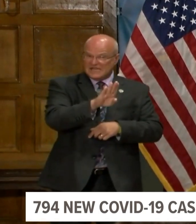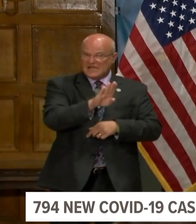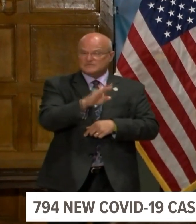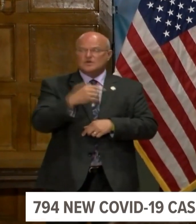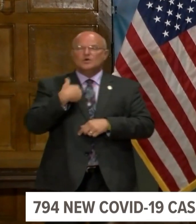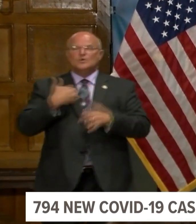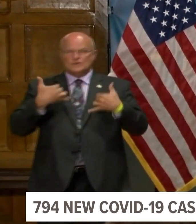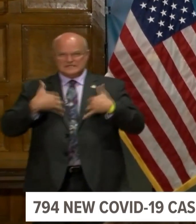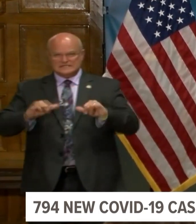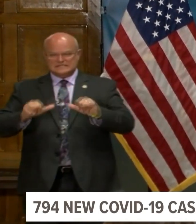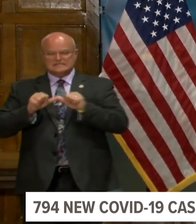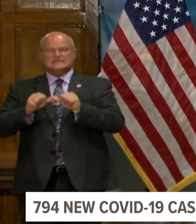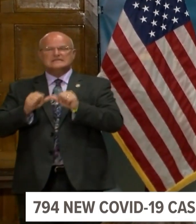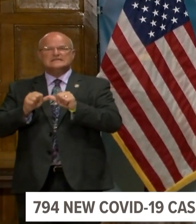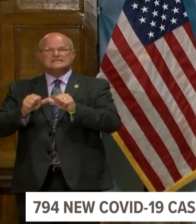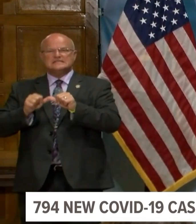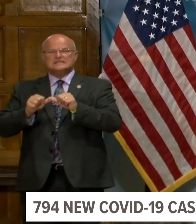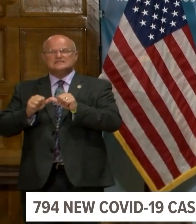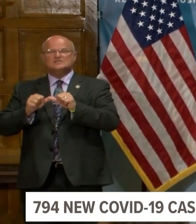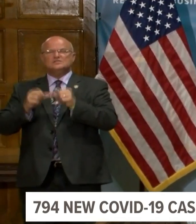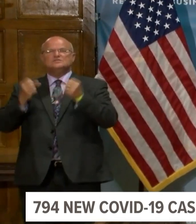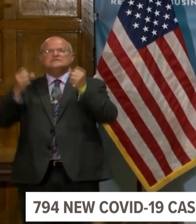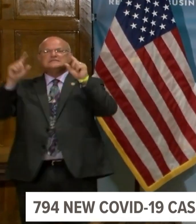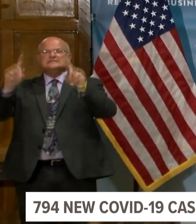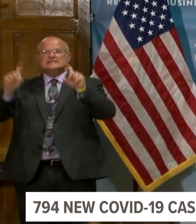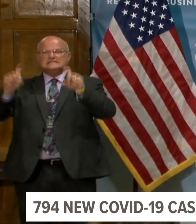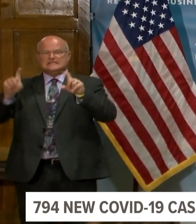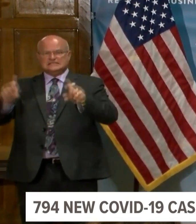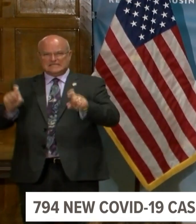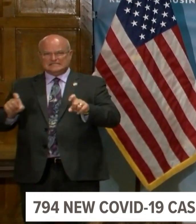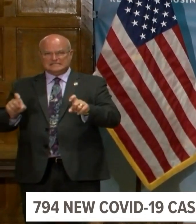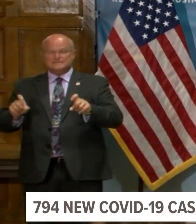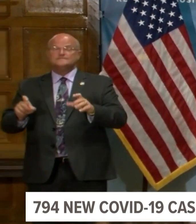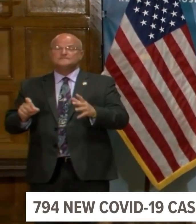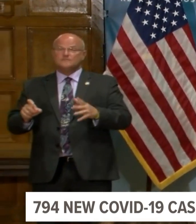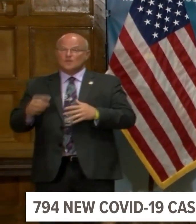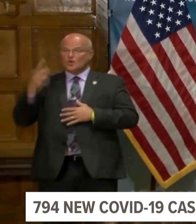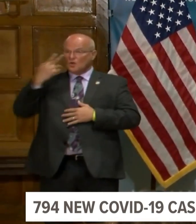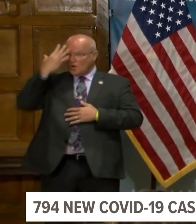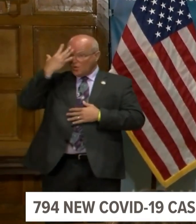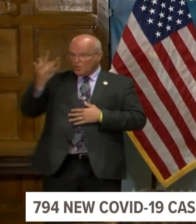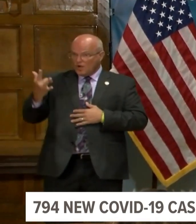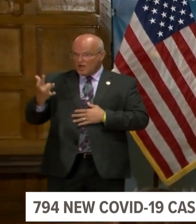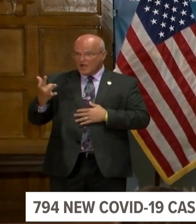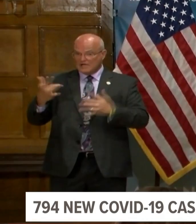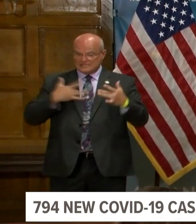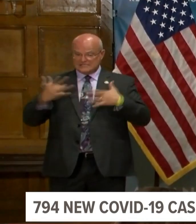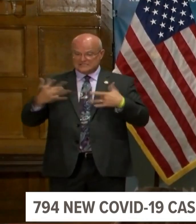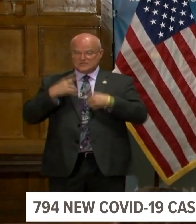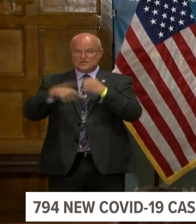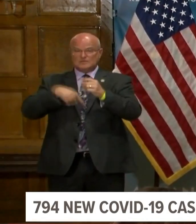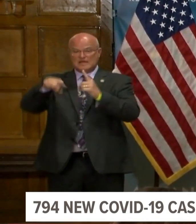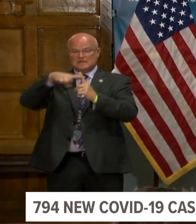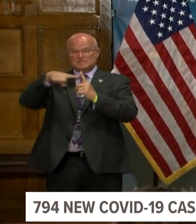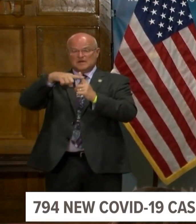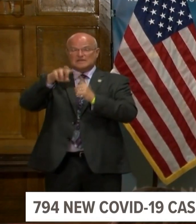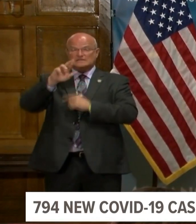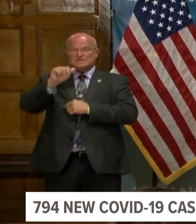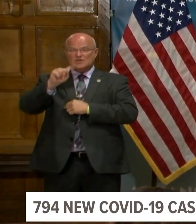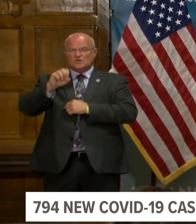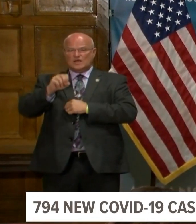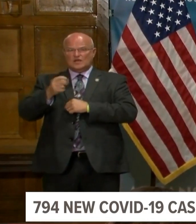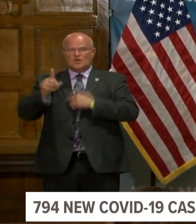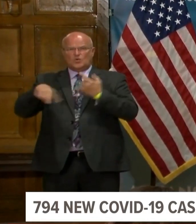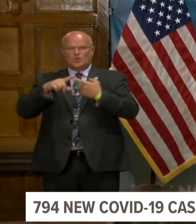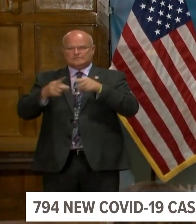we'll still be able to continue the volume of testing. Now, the reason why we're concerned about the positivity rate when it goes up